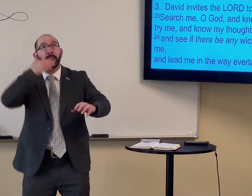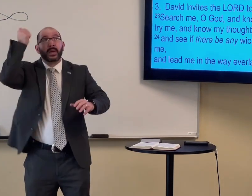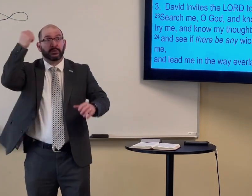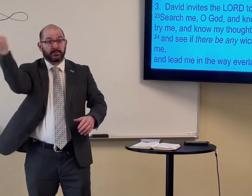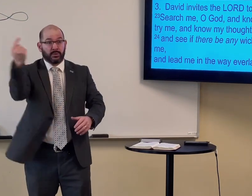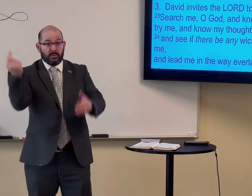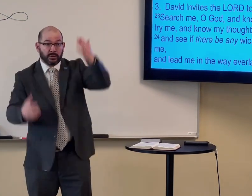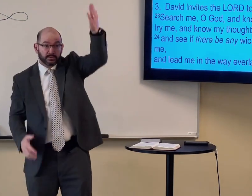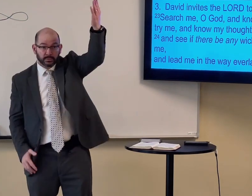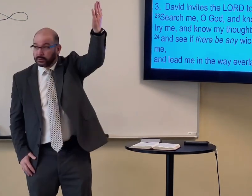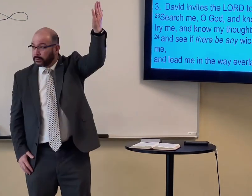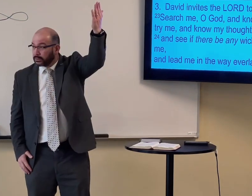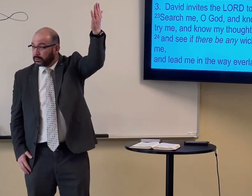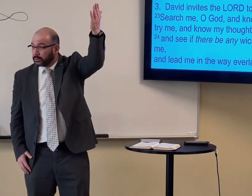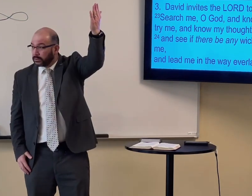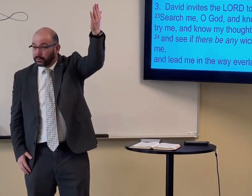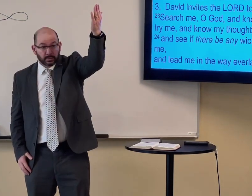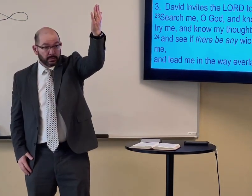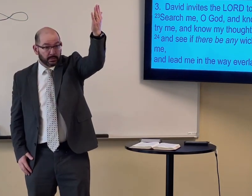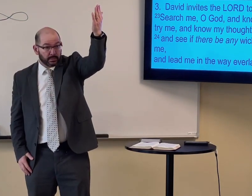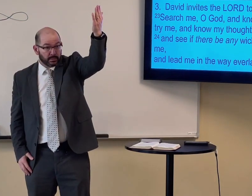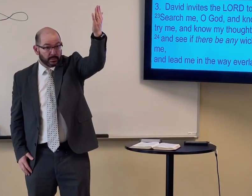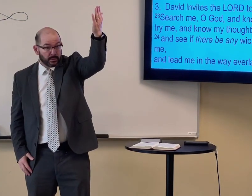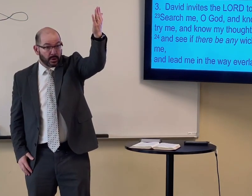He wants us to be better. God wants us to be better, always.